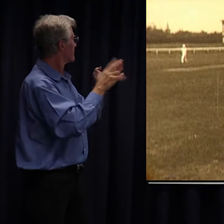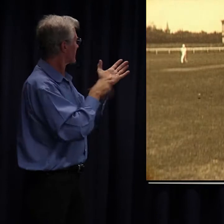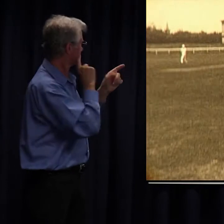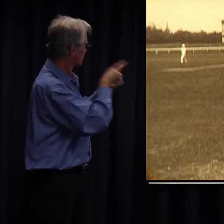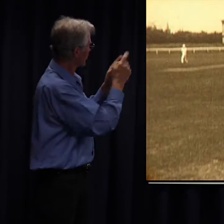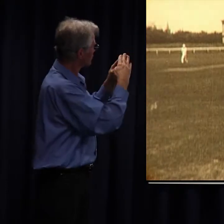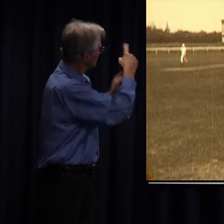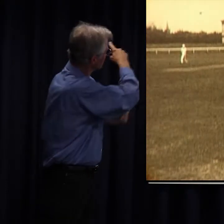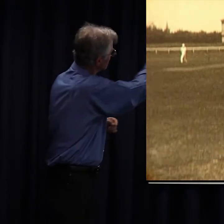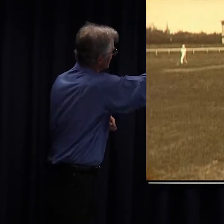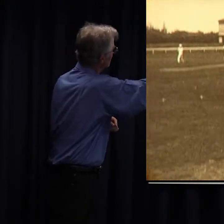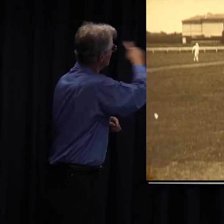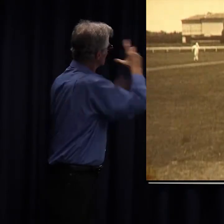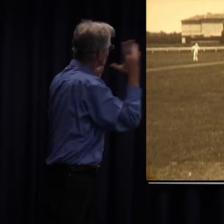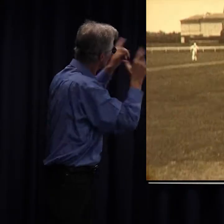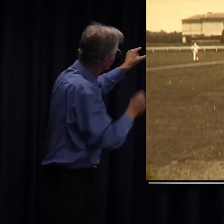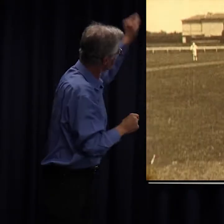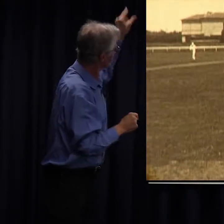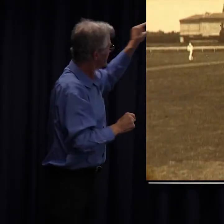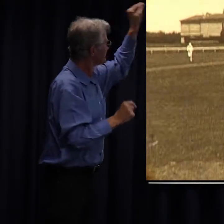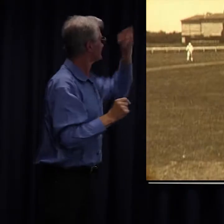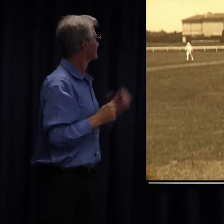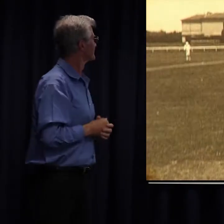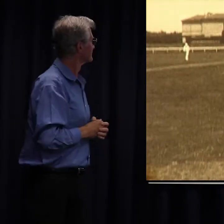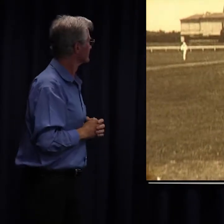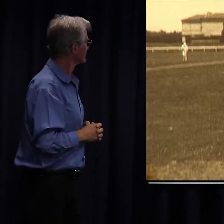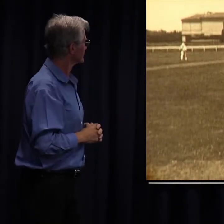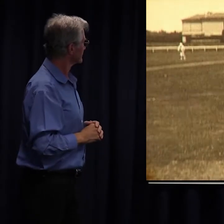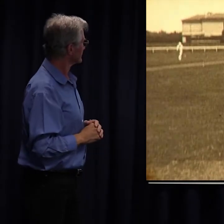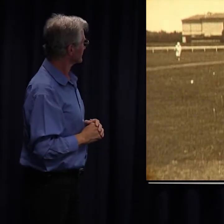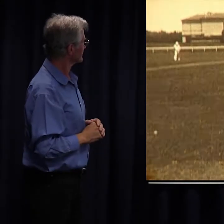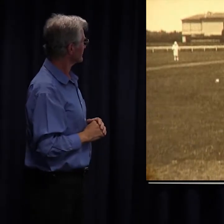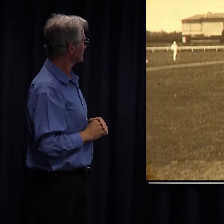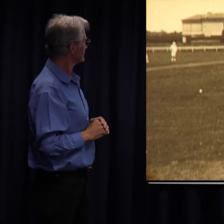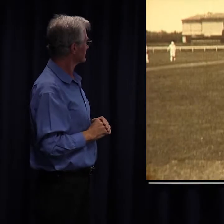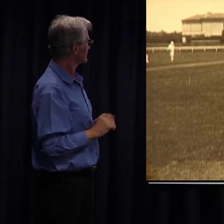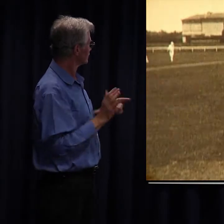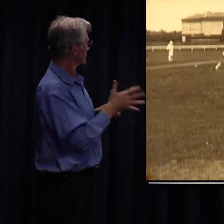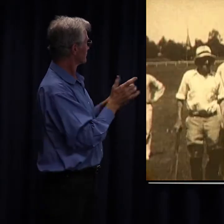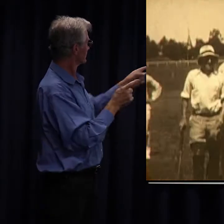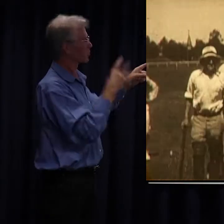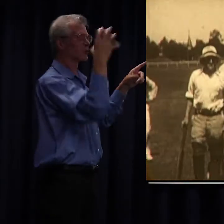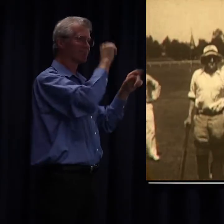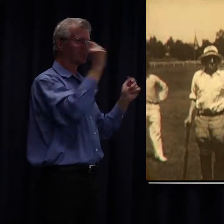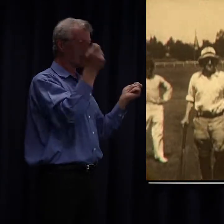city. I'm guessing Paran, just by the housing and the spires. I think it's Paran. And that would be near the deaf school,